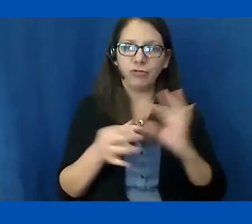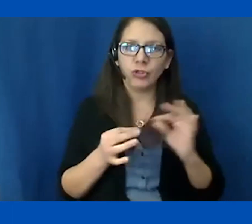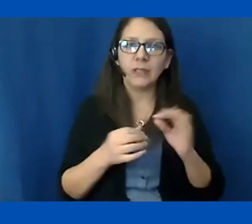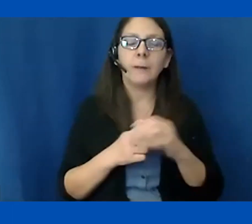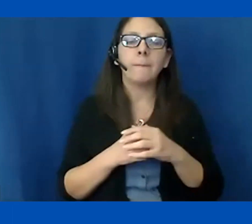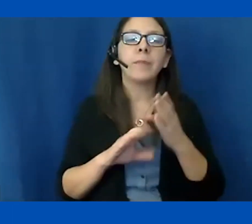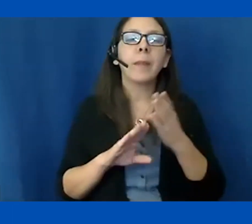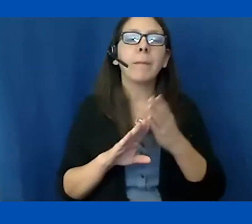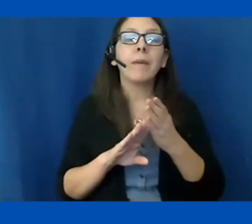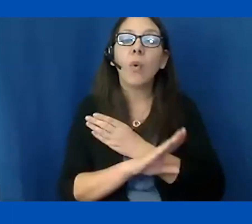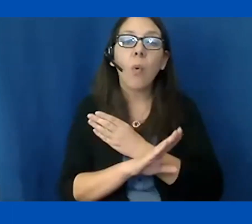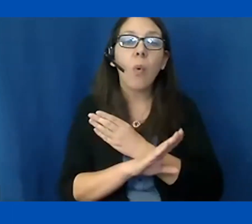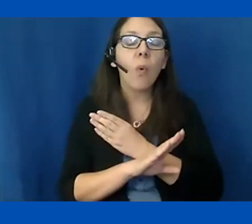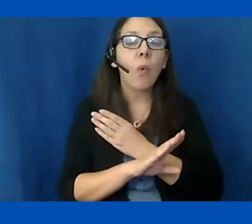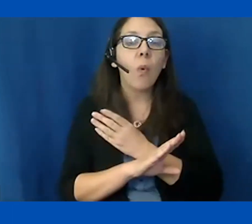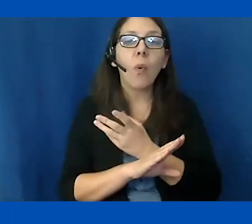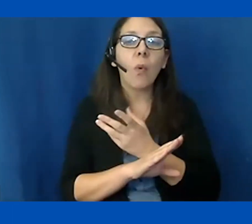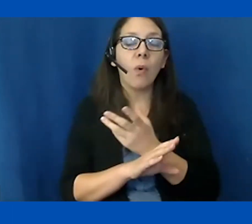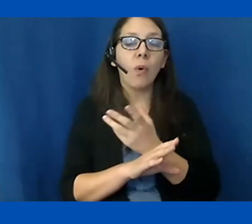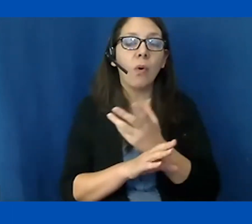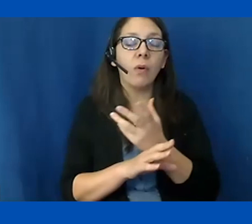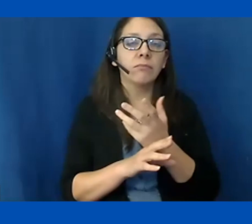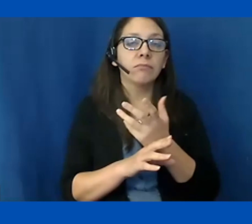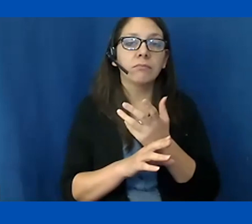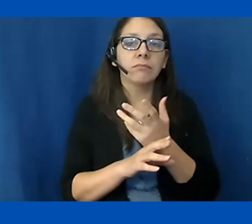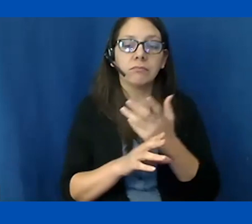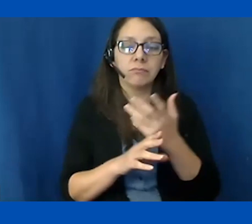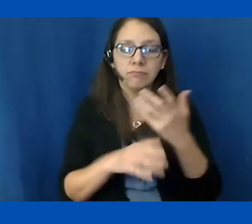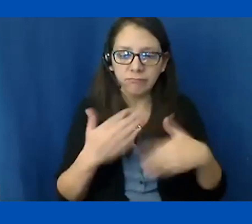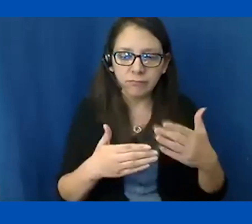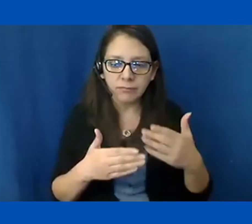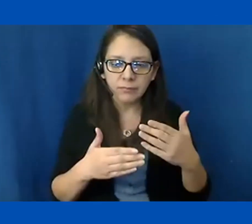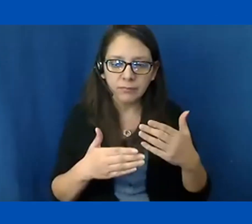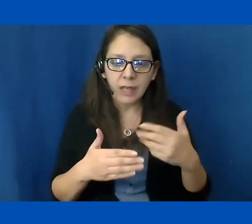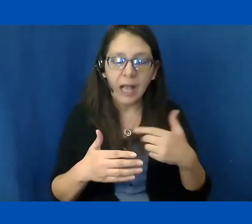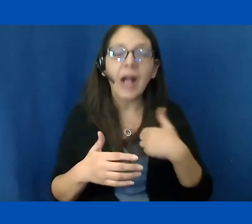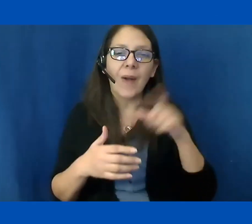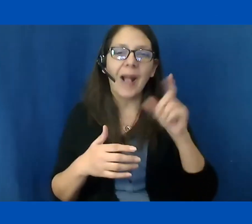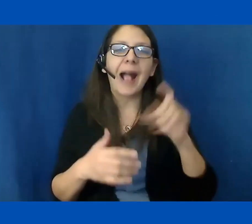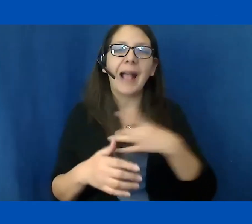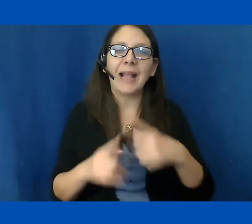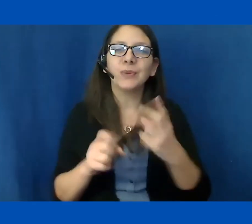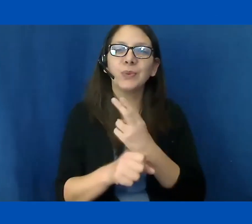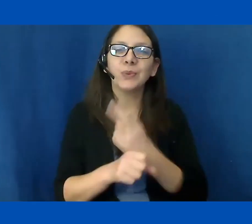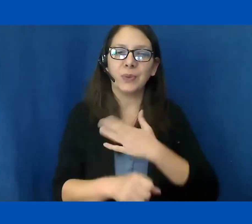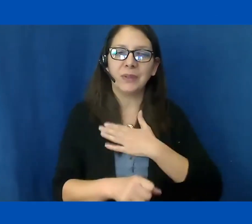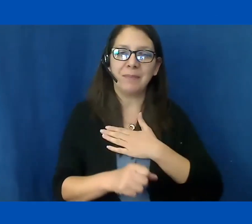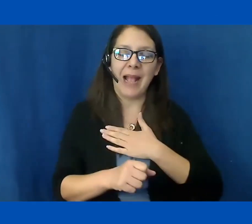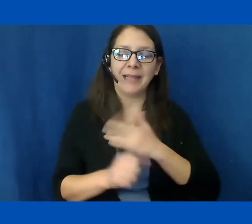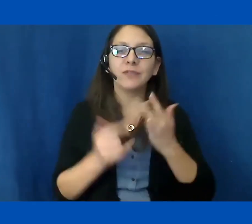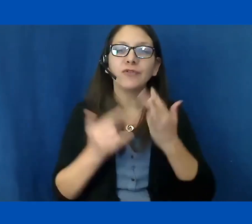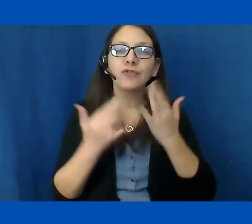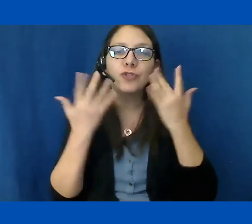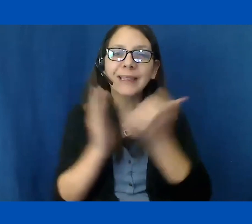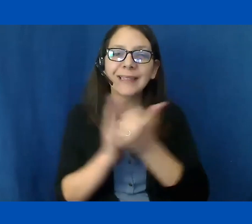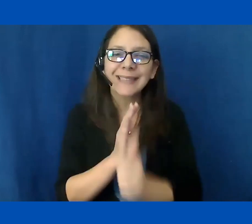before anything, I like to use my people person, or what do you say, my person skills, right? Yeah. Where I like that